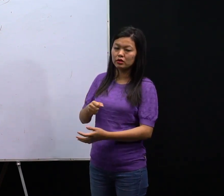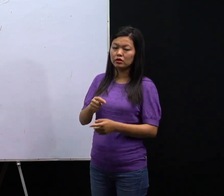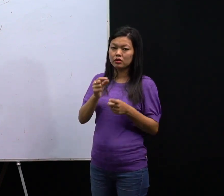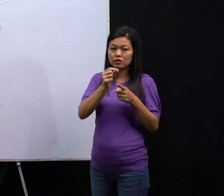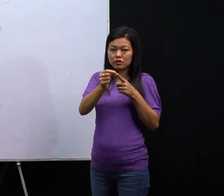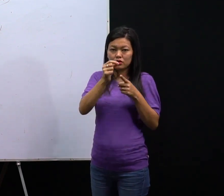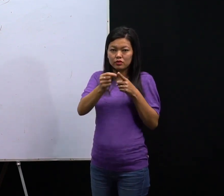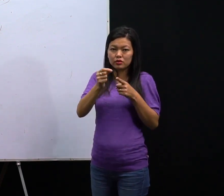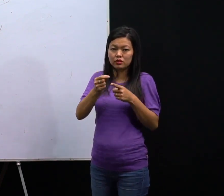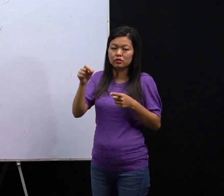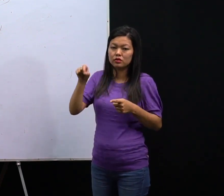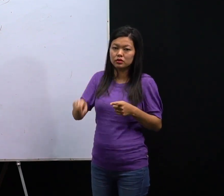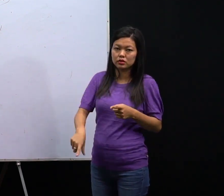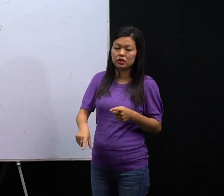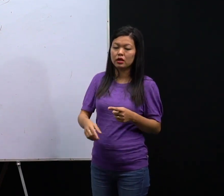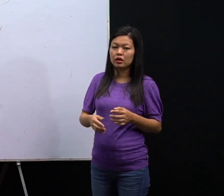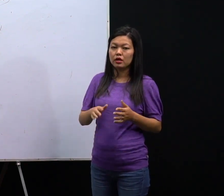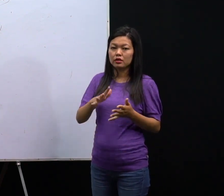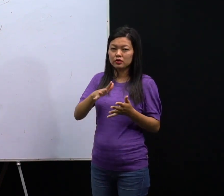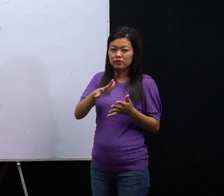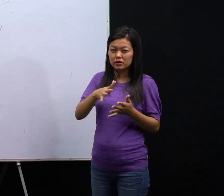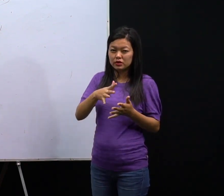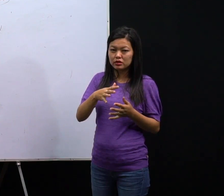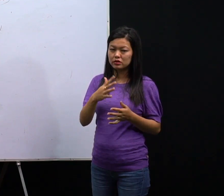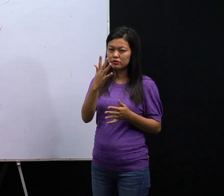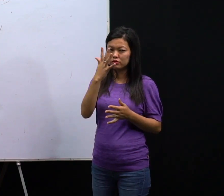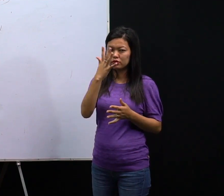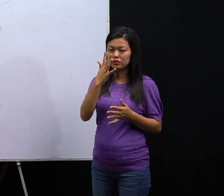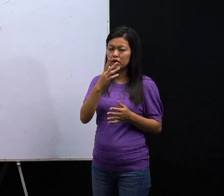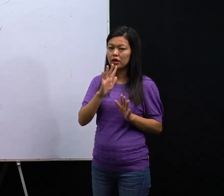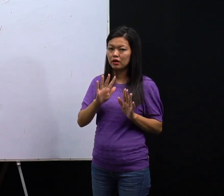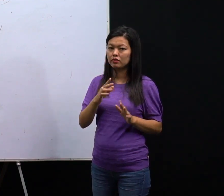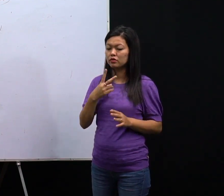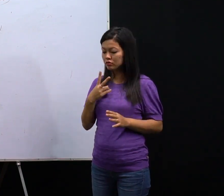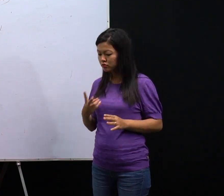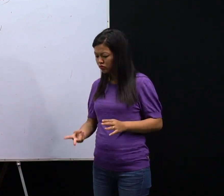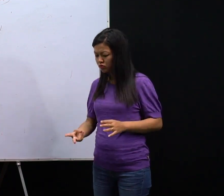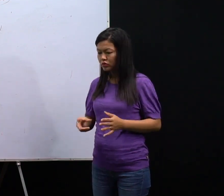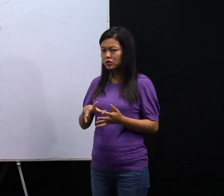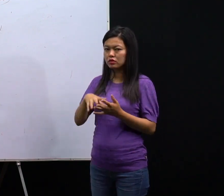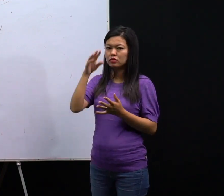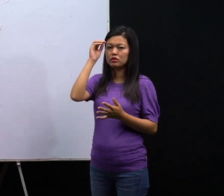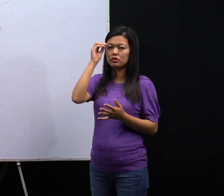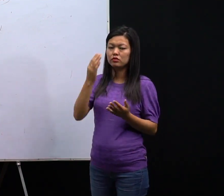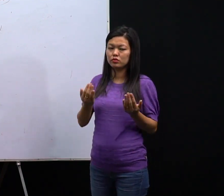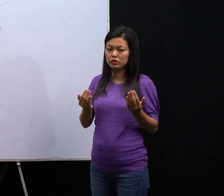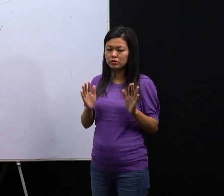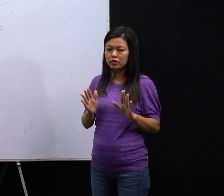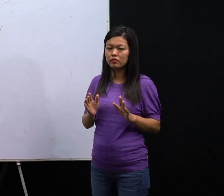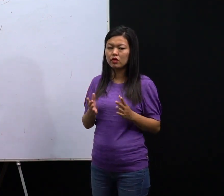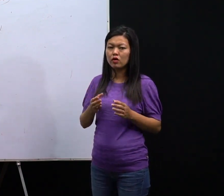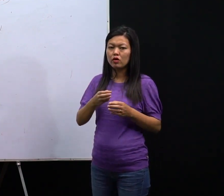Okay. And there's many examples. You can just put a stick in a bucket of water, or in a glass of water, you can put